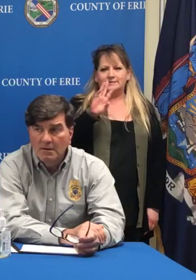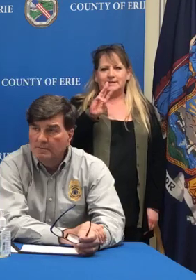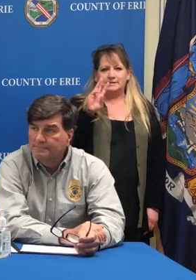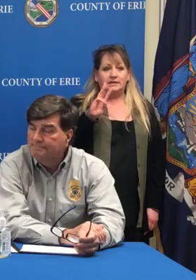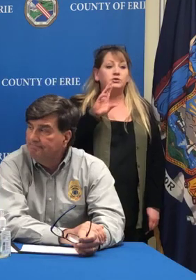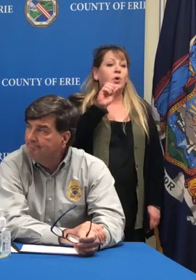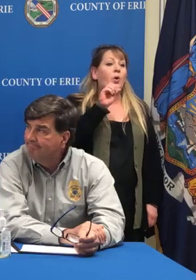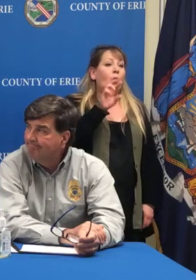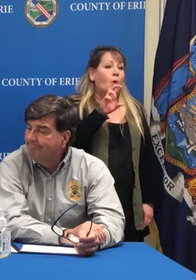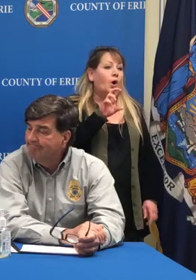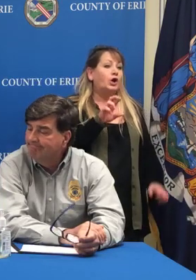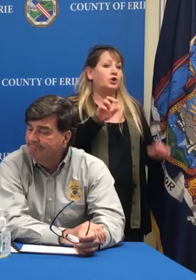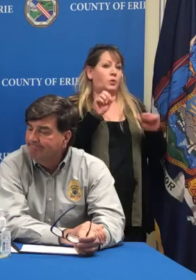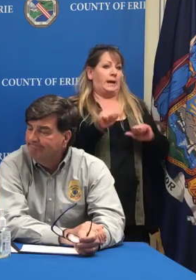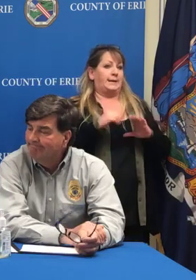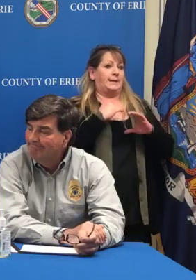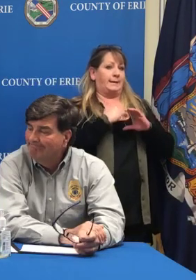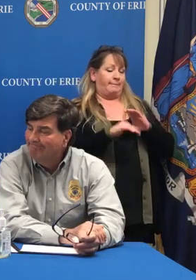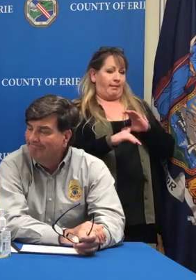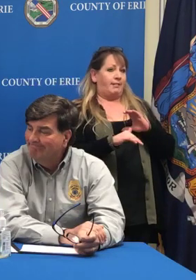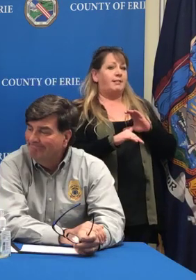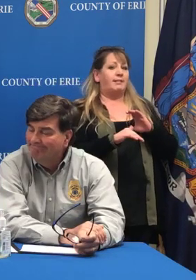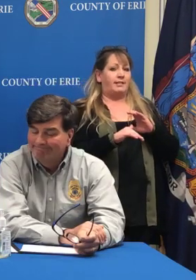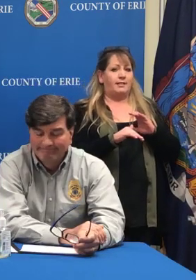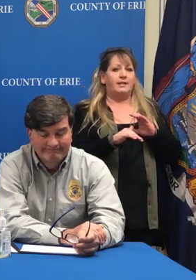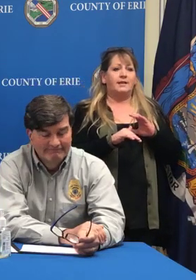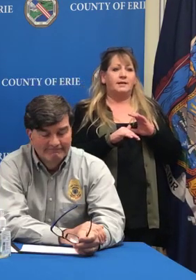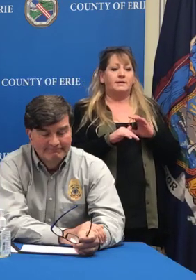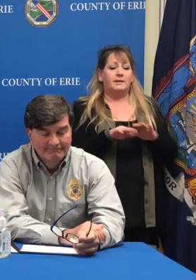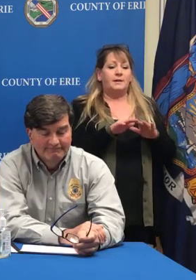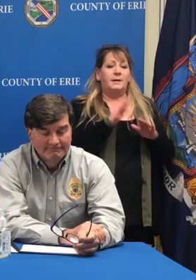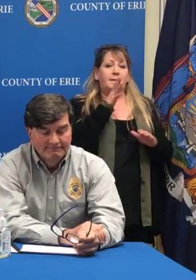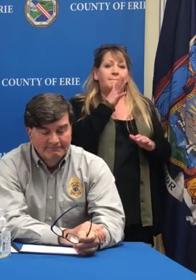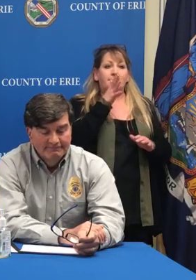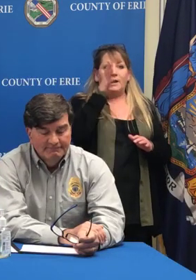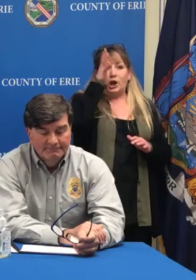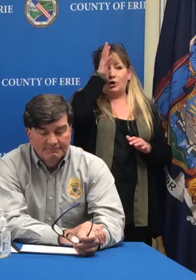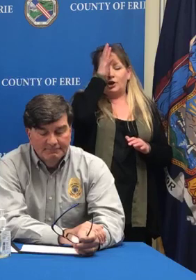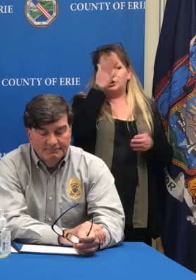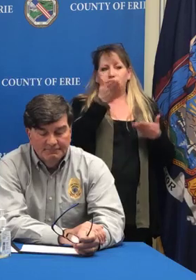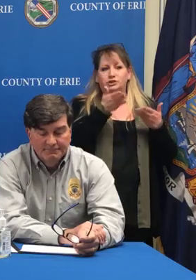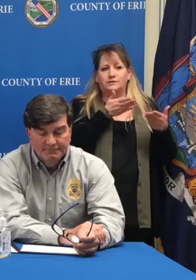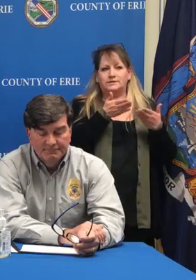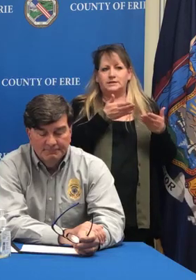877-6666, or you can email at